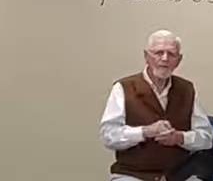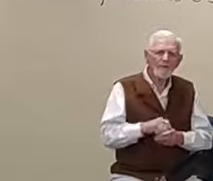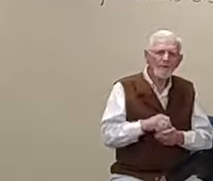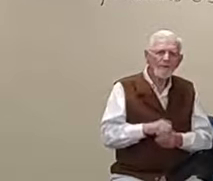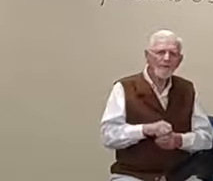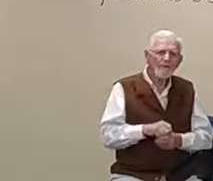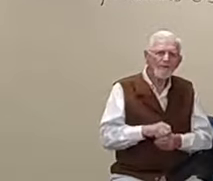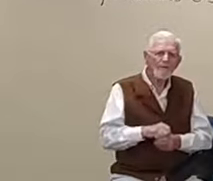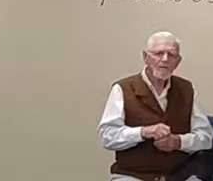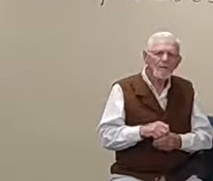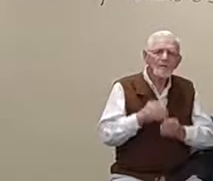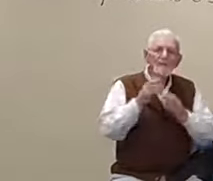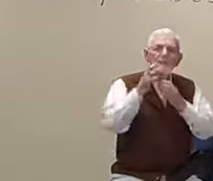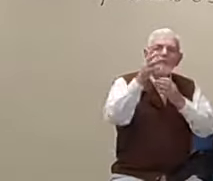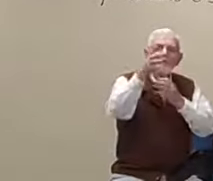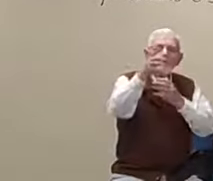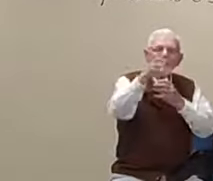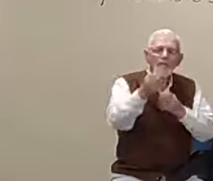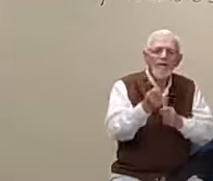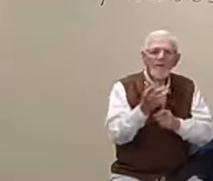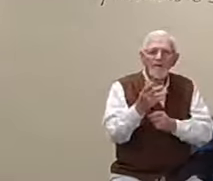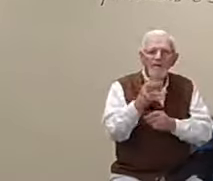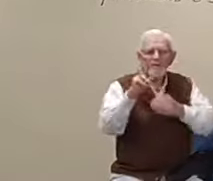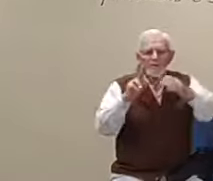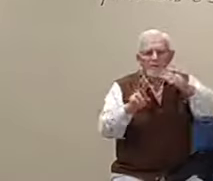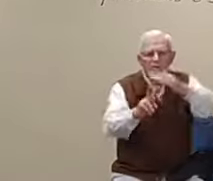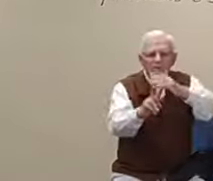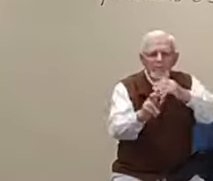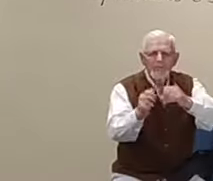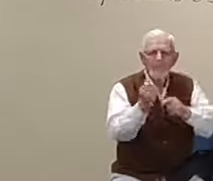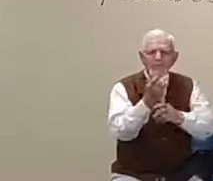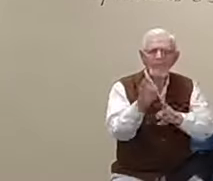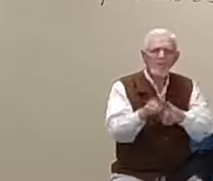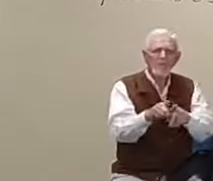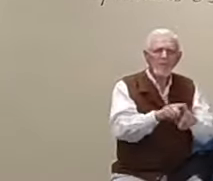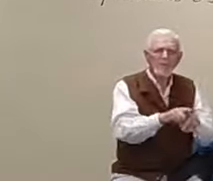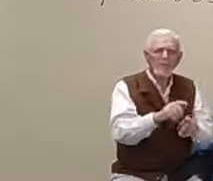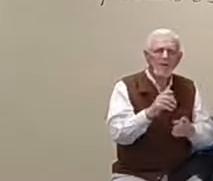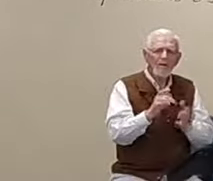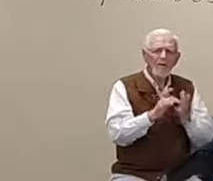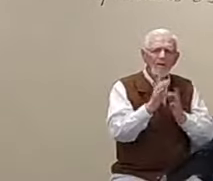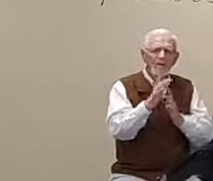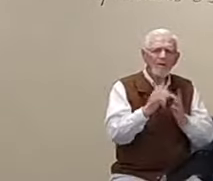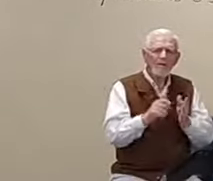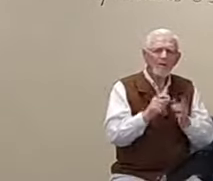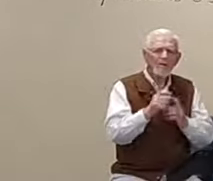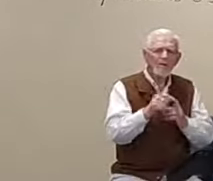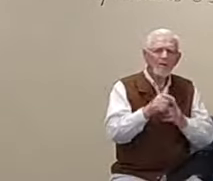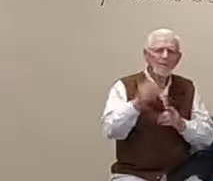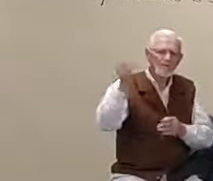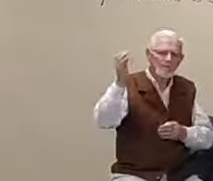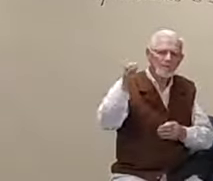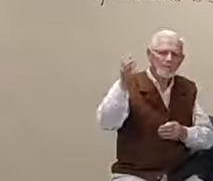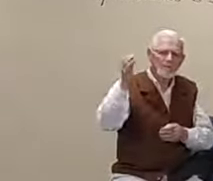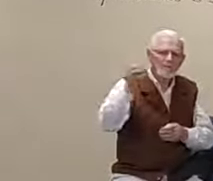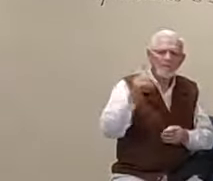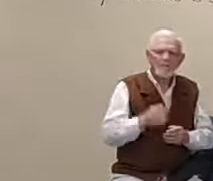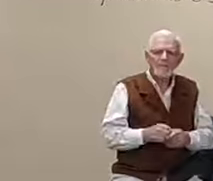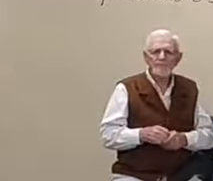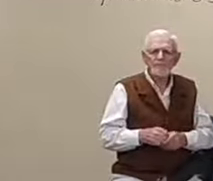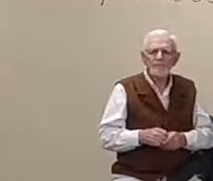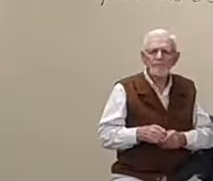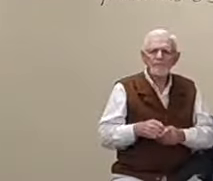has a futuristic foretelling the future, but also the Bible word for prophesying means to preach. You're declaring God's